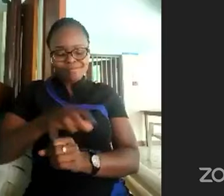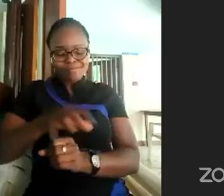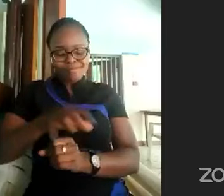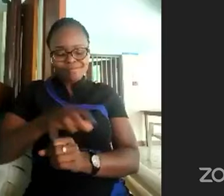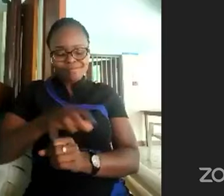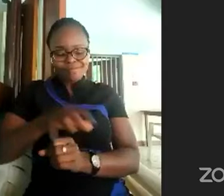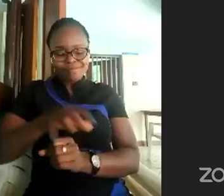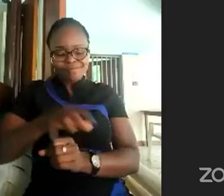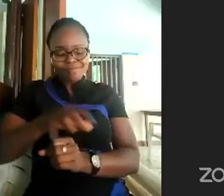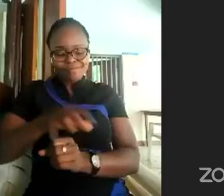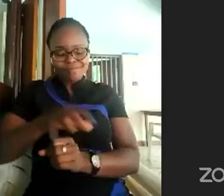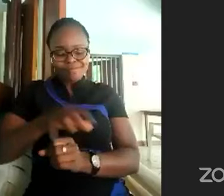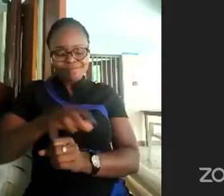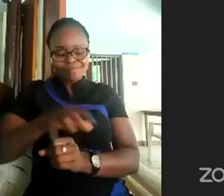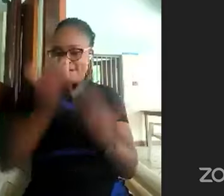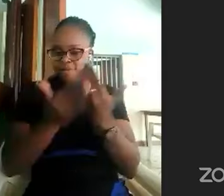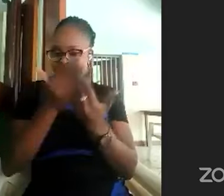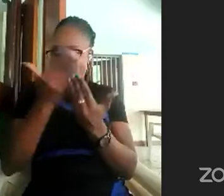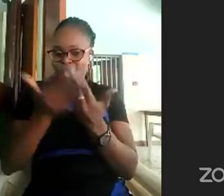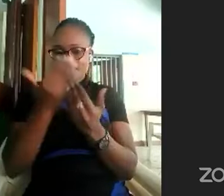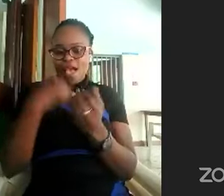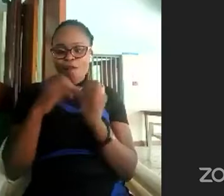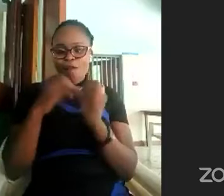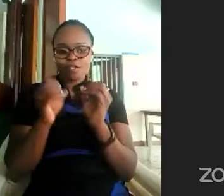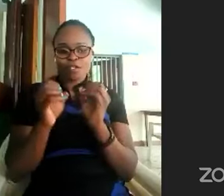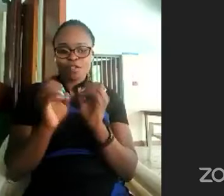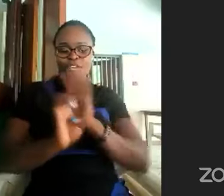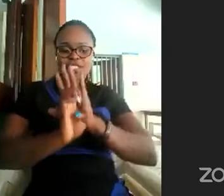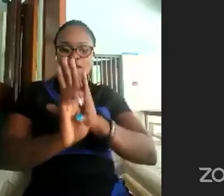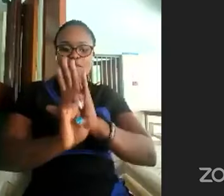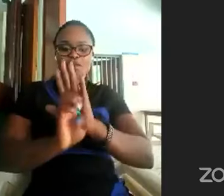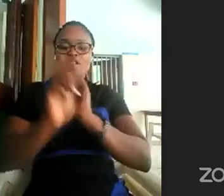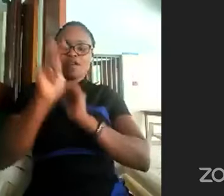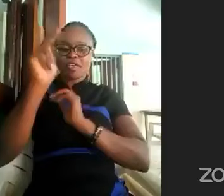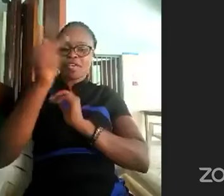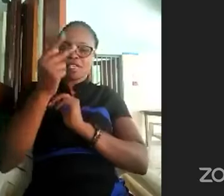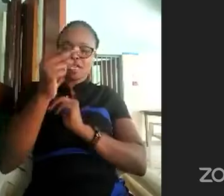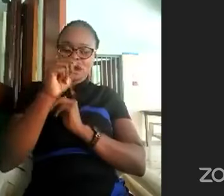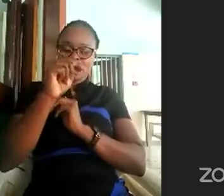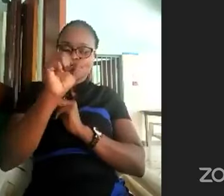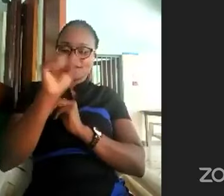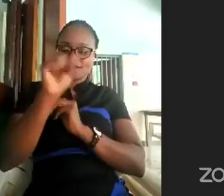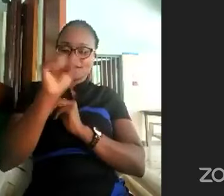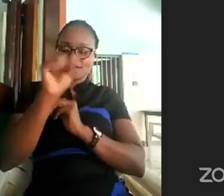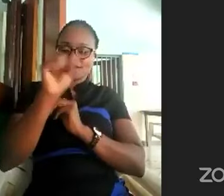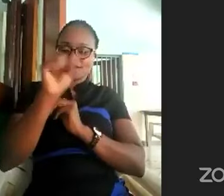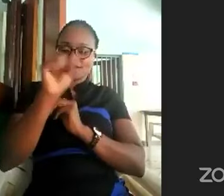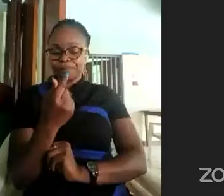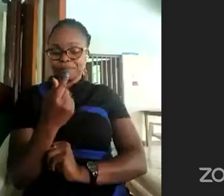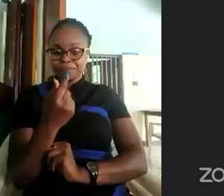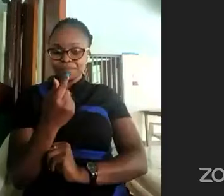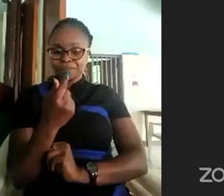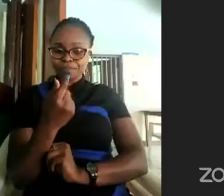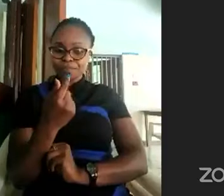the NSSF is in their policy, you find that they advocate and they work